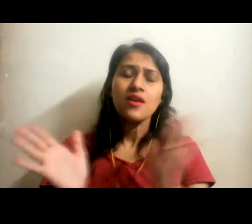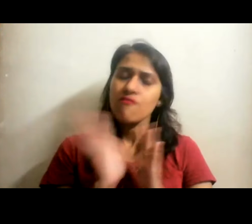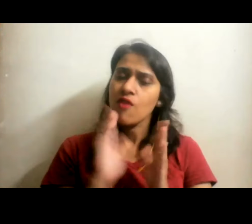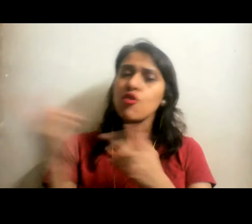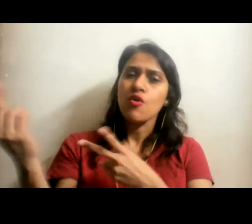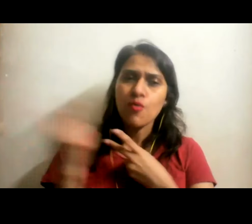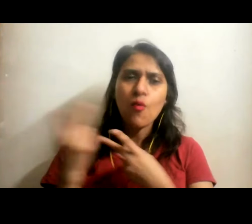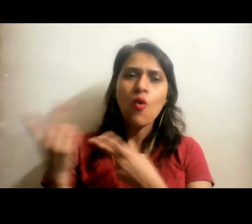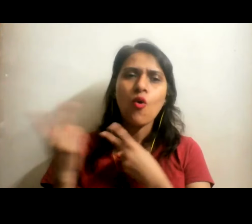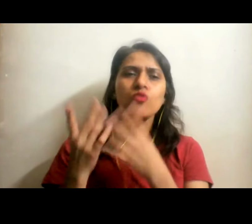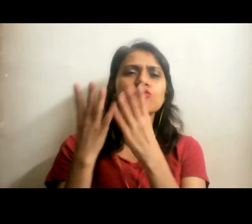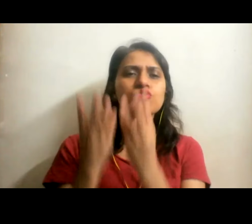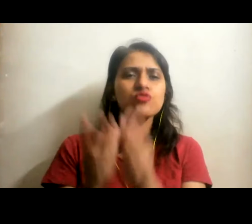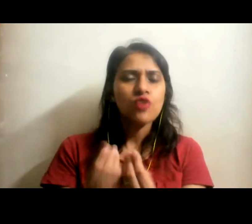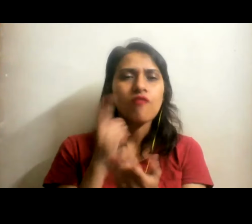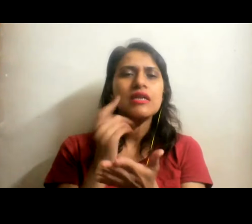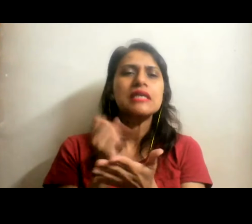resolve.